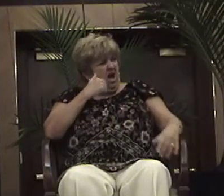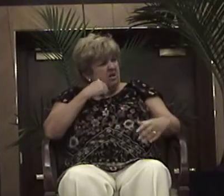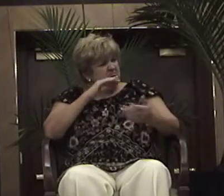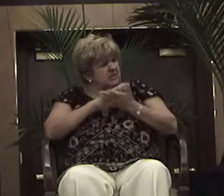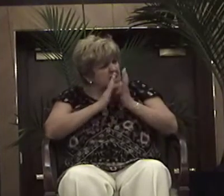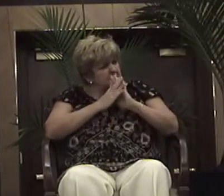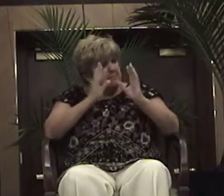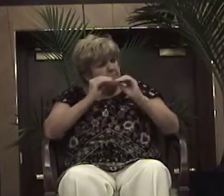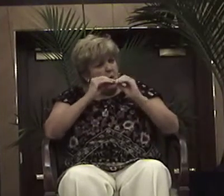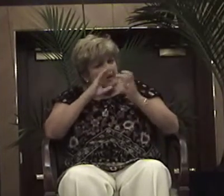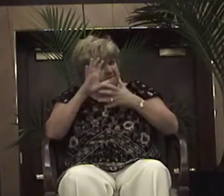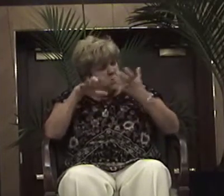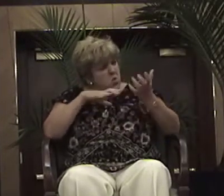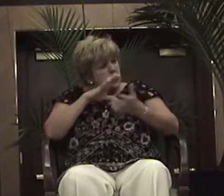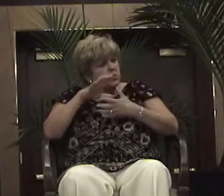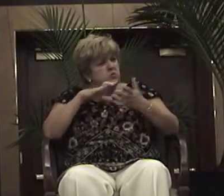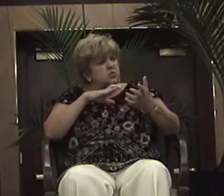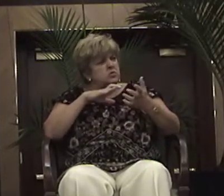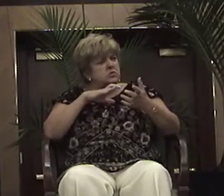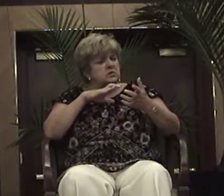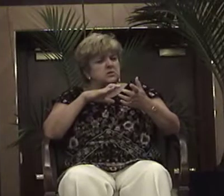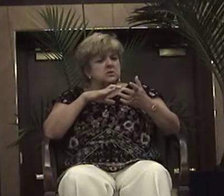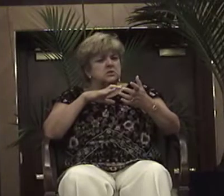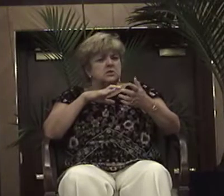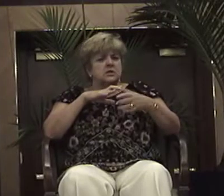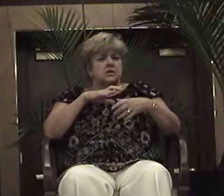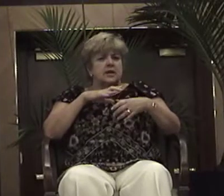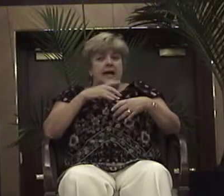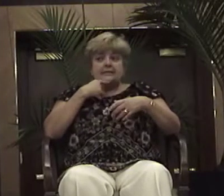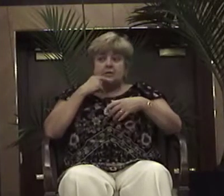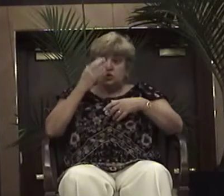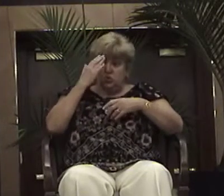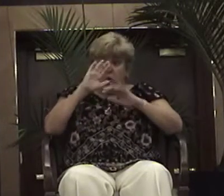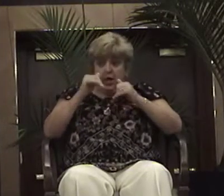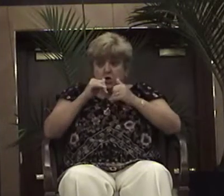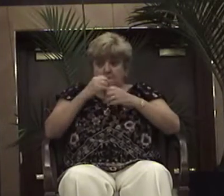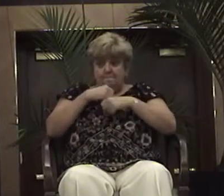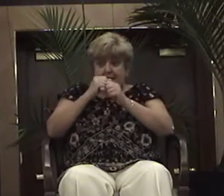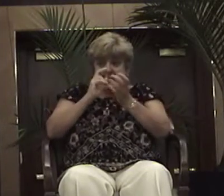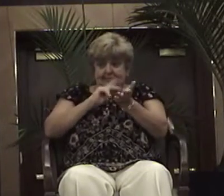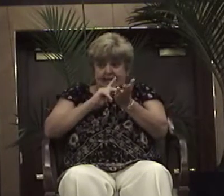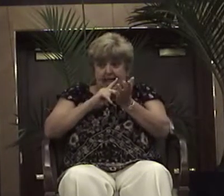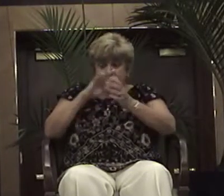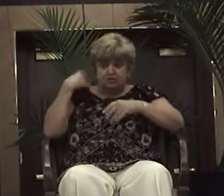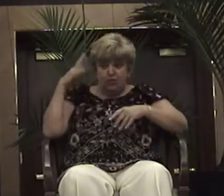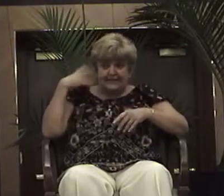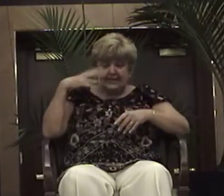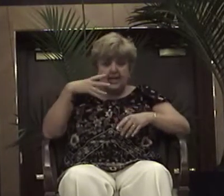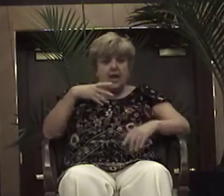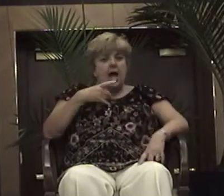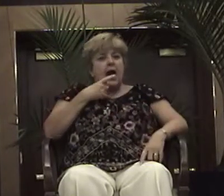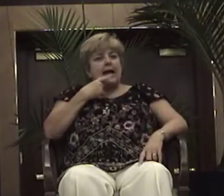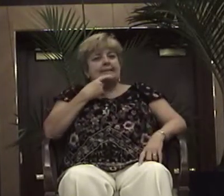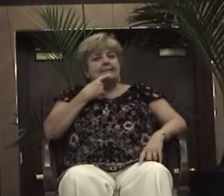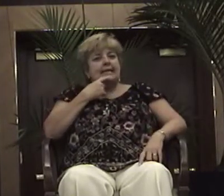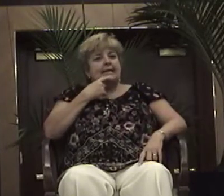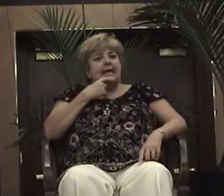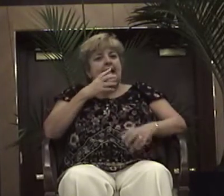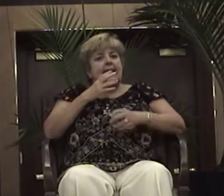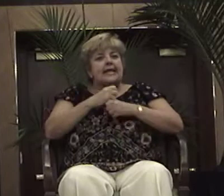I said, "Do you know how you drive a psychiatrist crazy?" He said, "No." I said, get two drunks to memorize the same dream